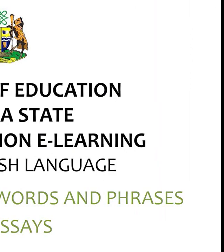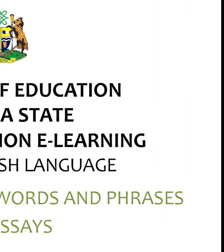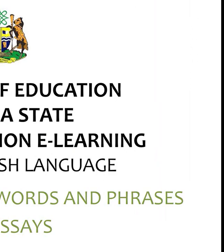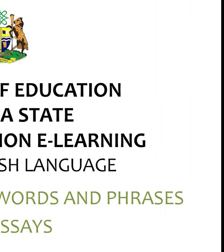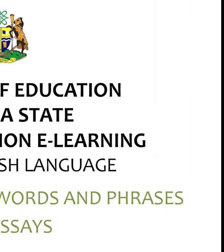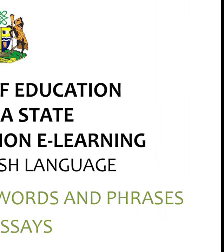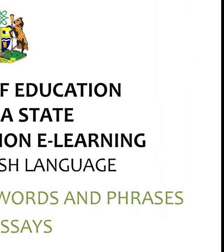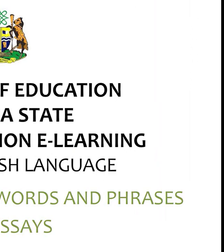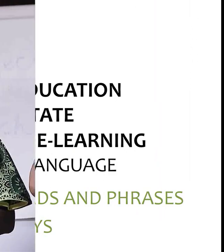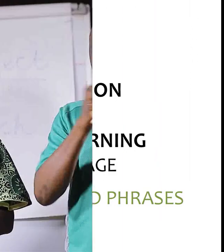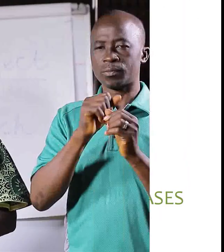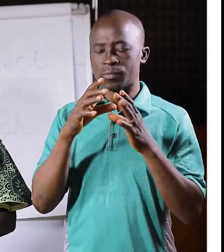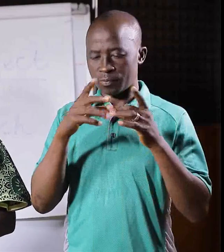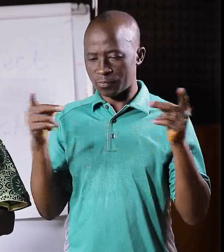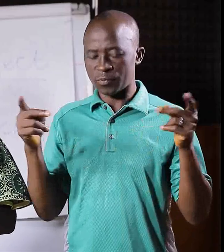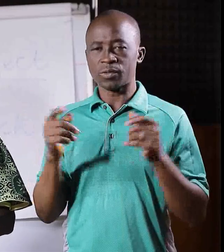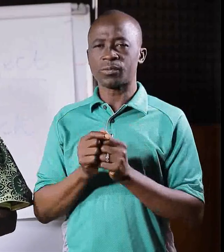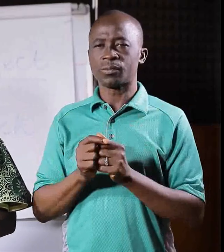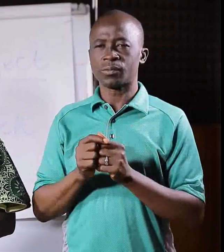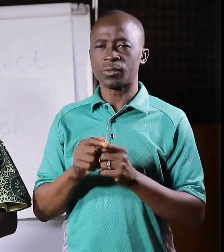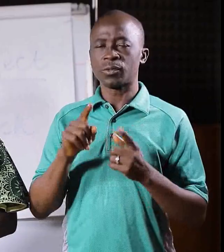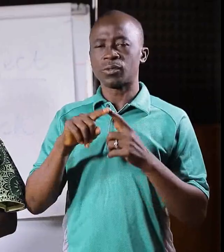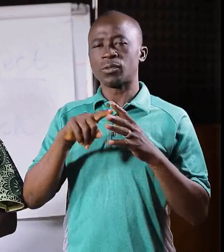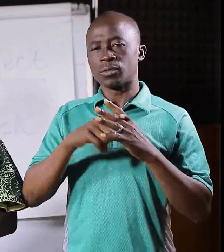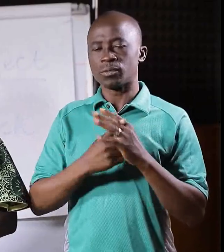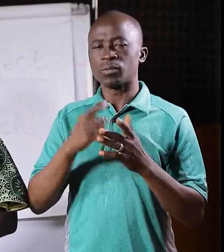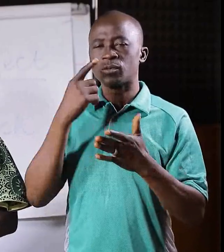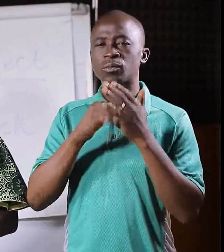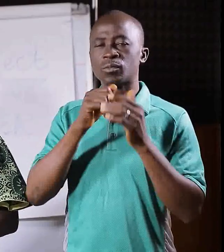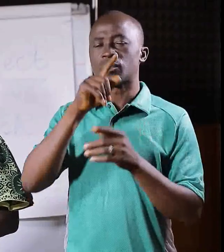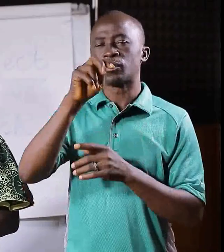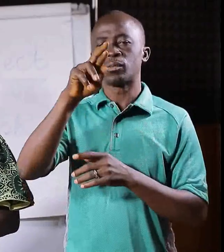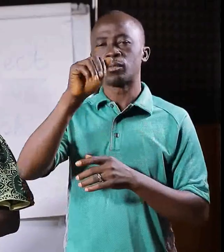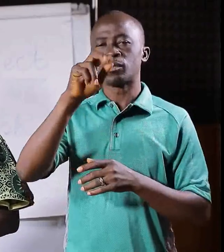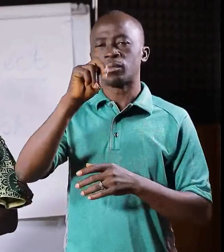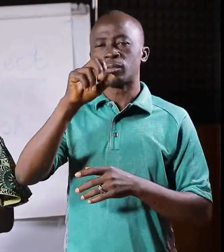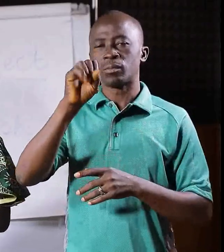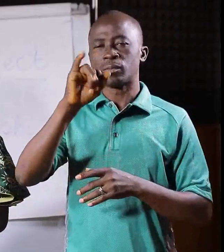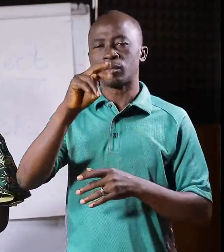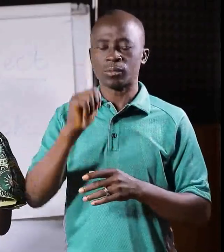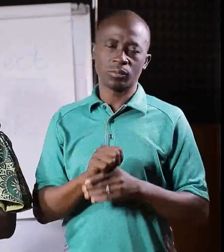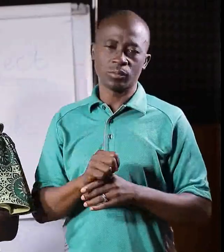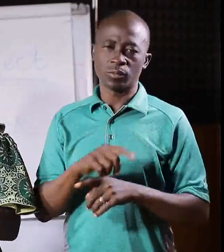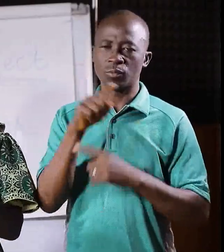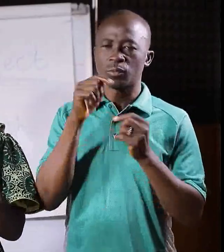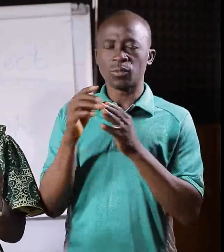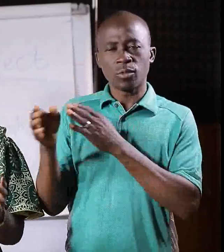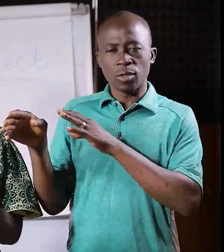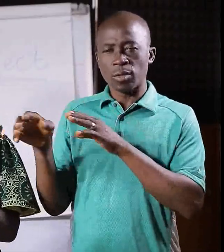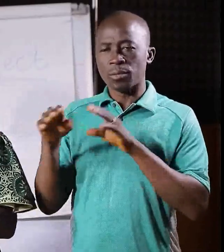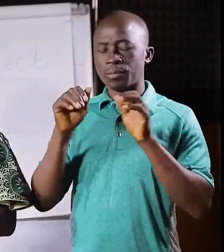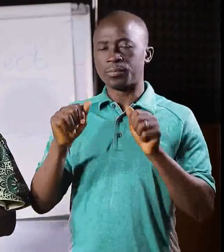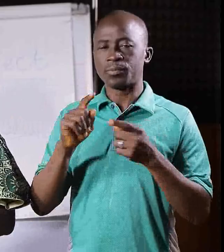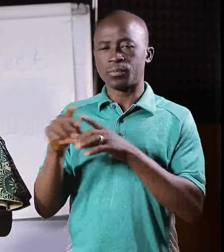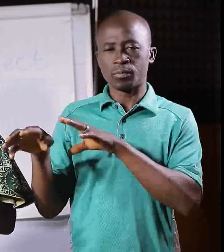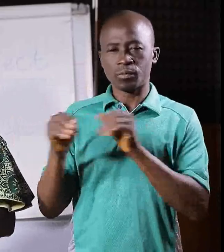phrases. To begin, what is transition? When you are able to move from one point